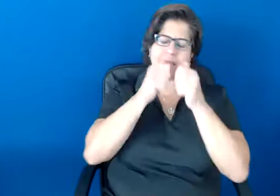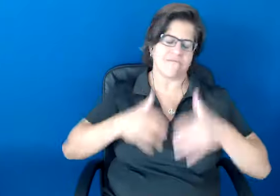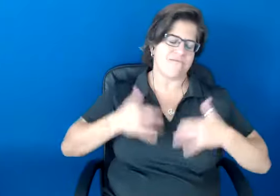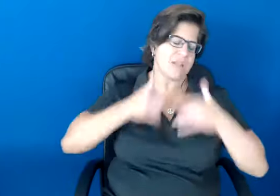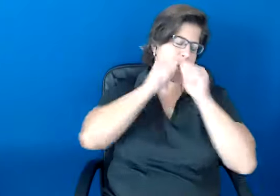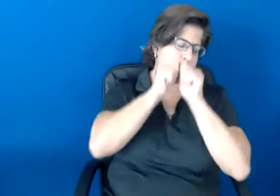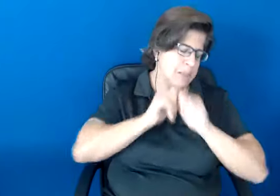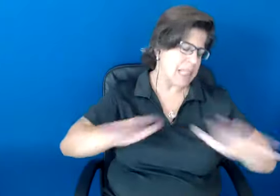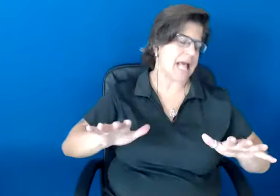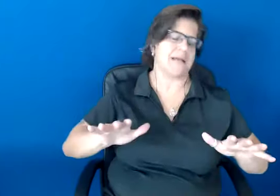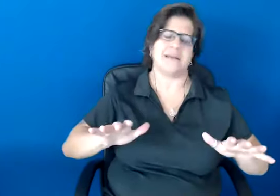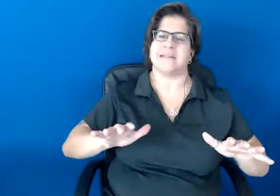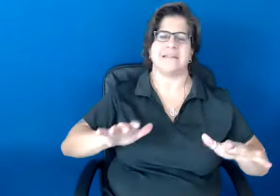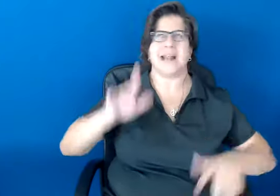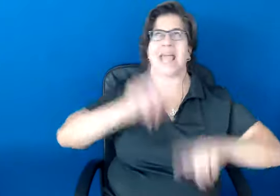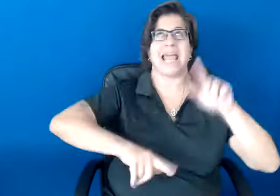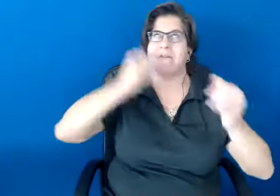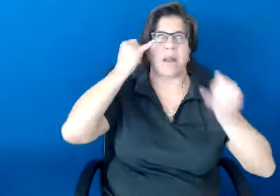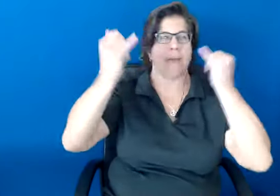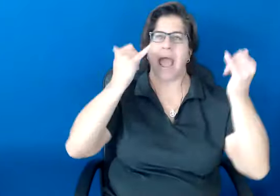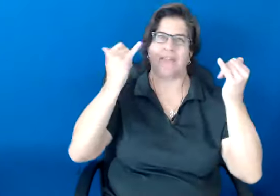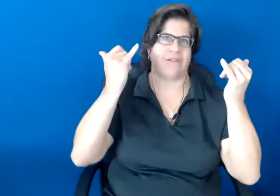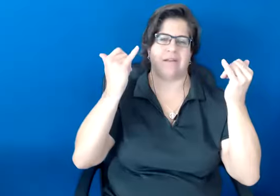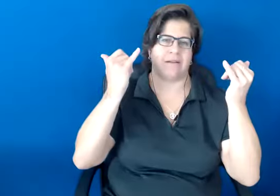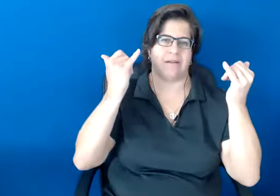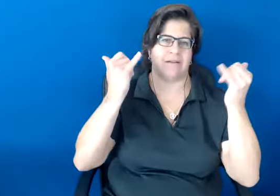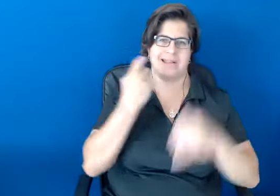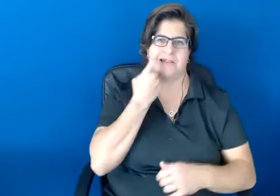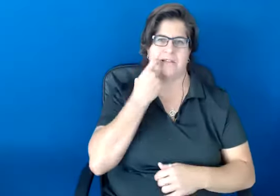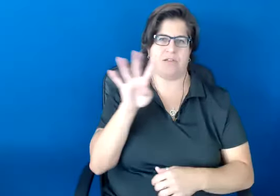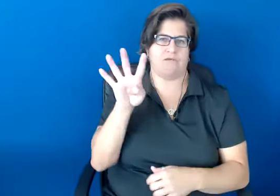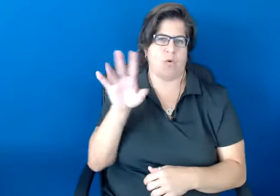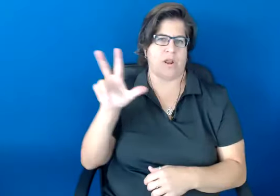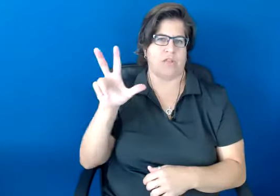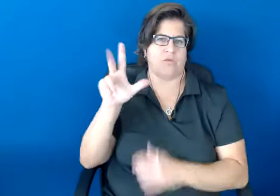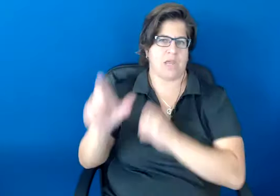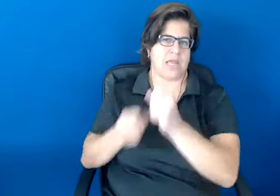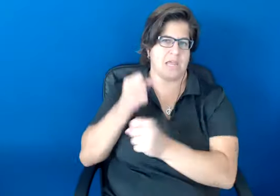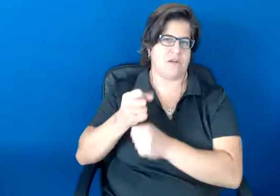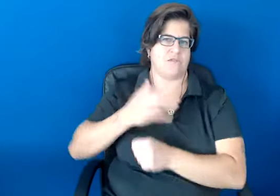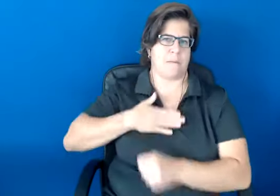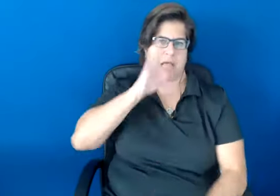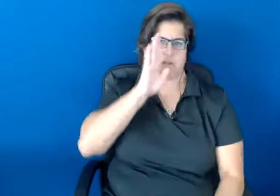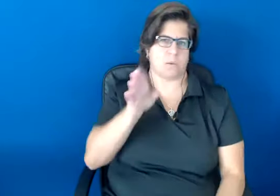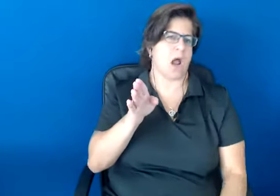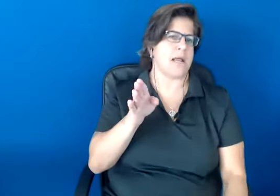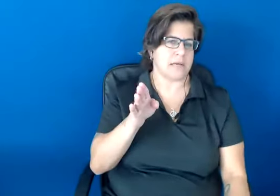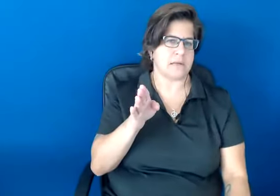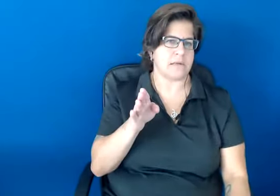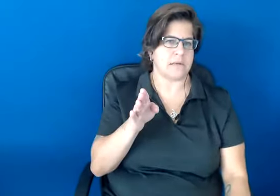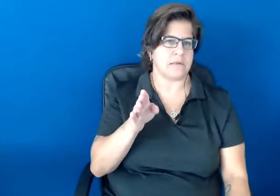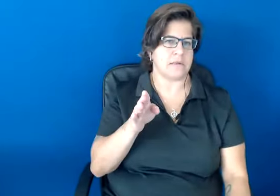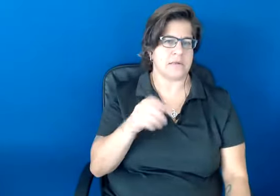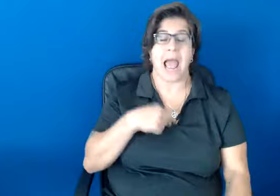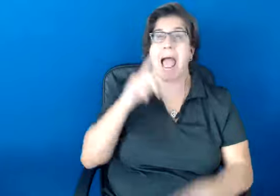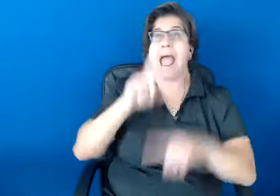anything I can even imagine in the past 43 years of my sobriety. I believe that I just